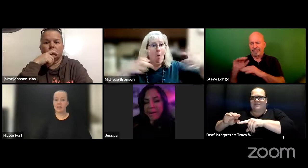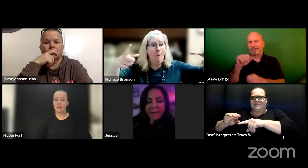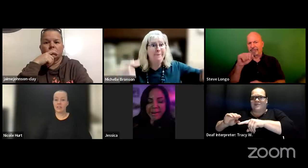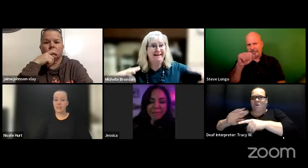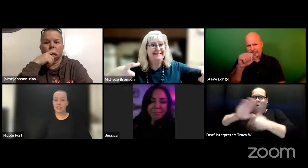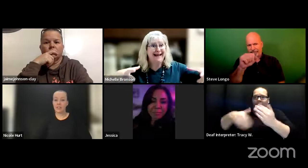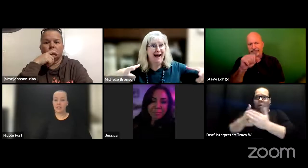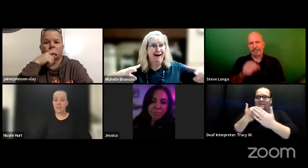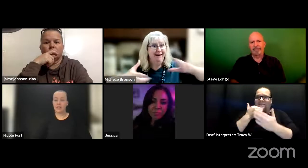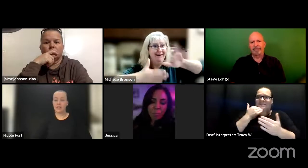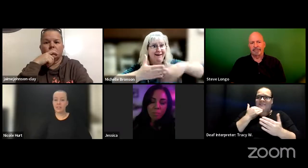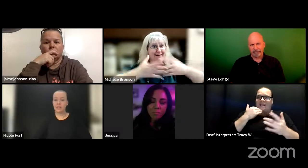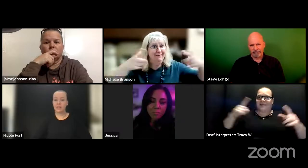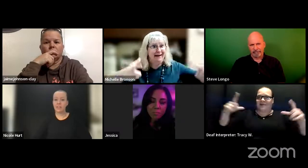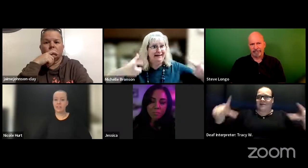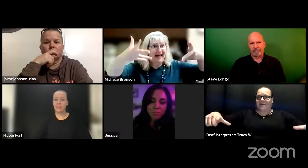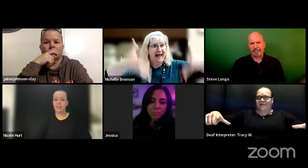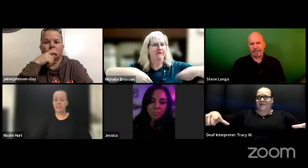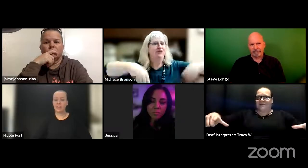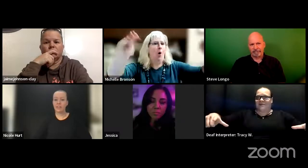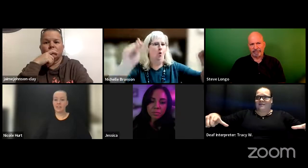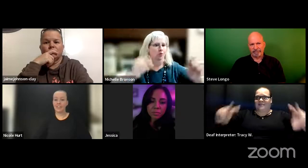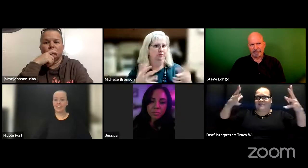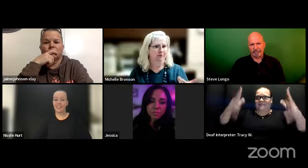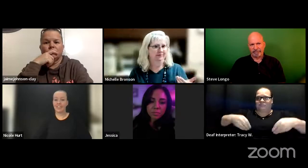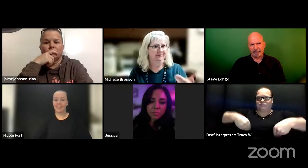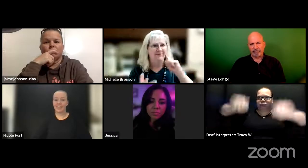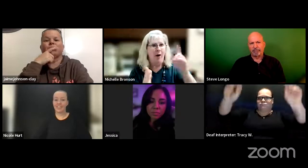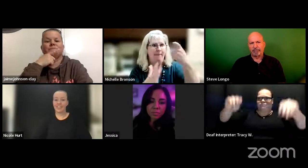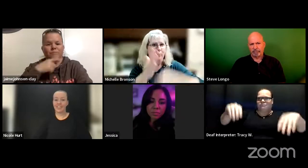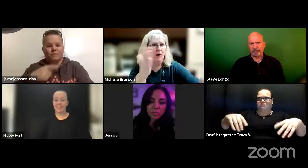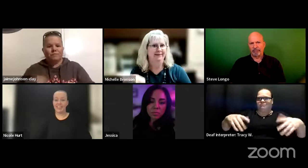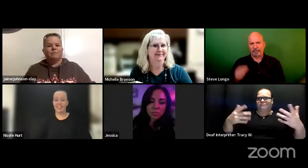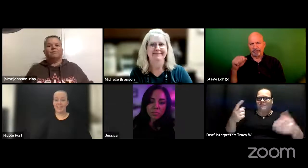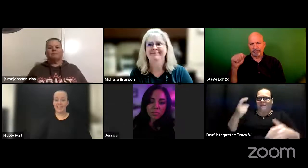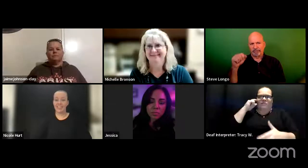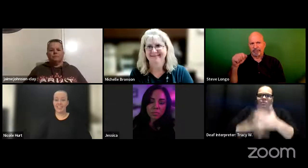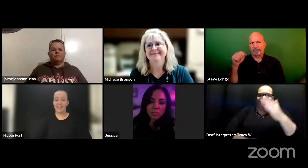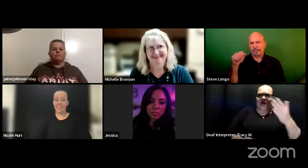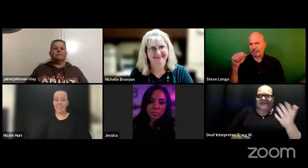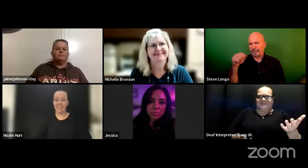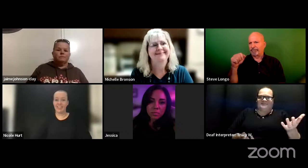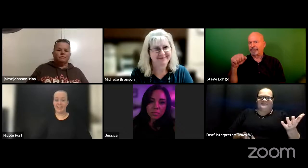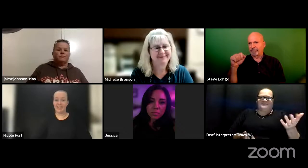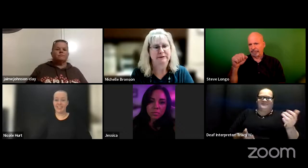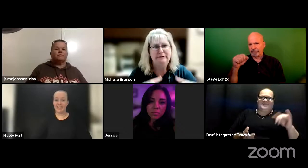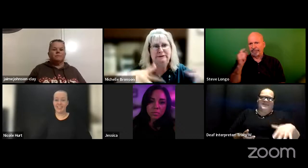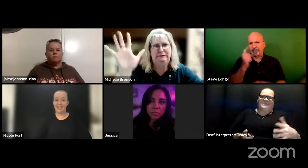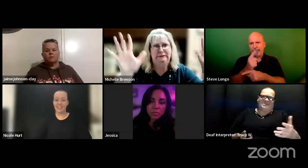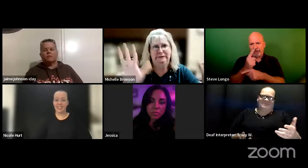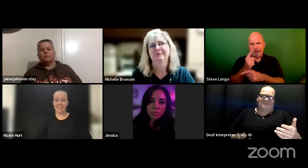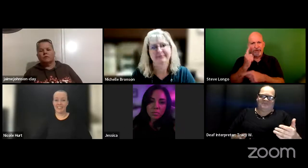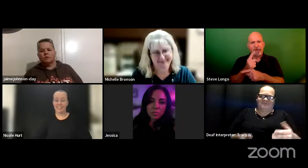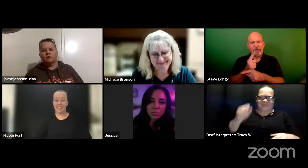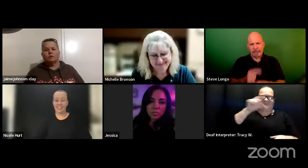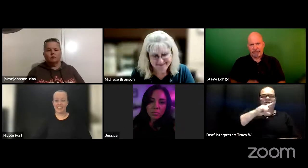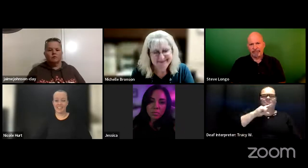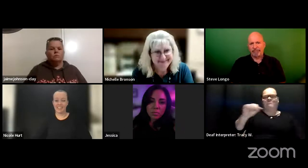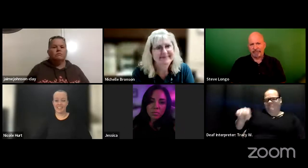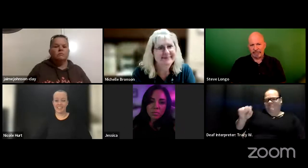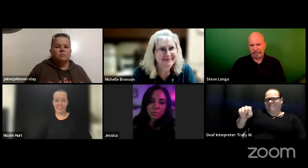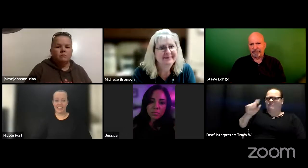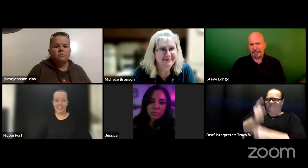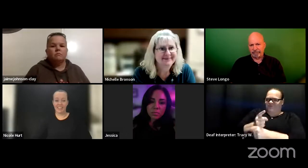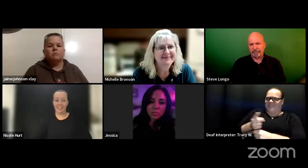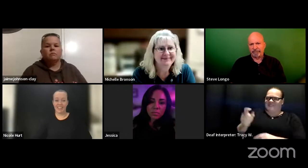end discounted it so that I think the whole pizzas that were left also sold for a very, very discounted price just to